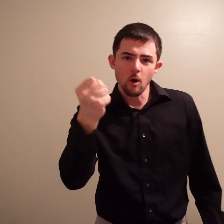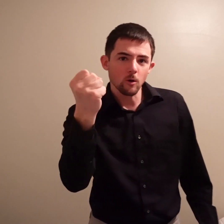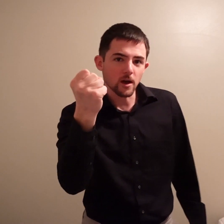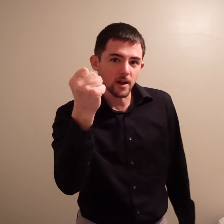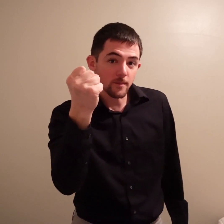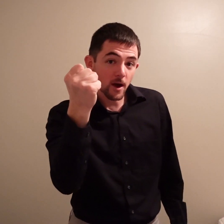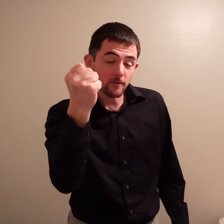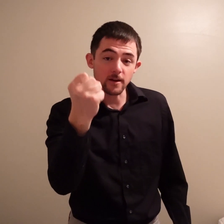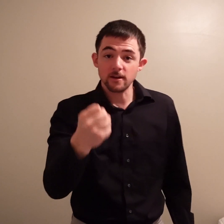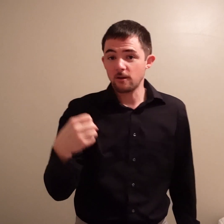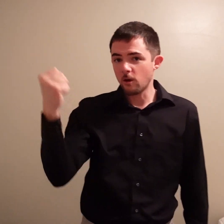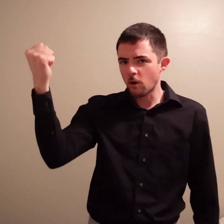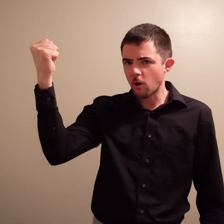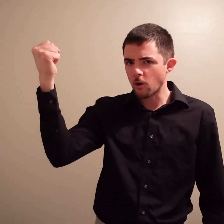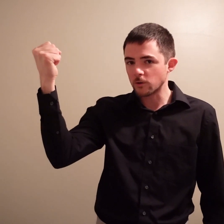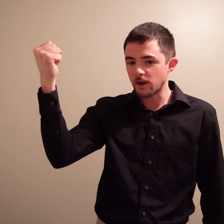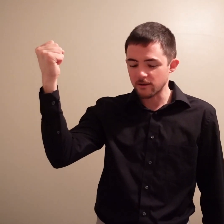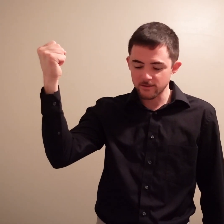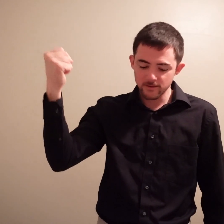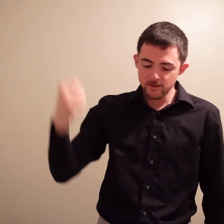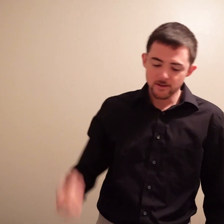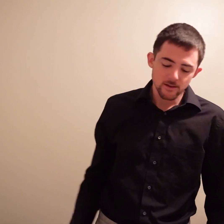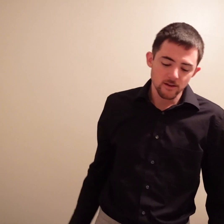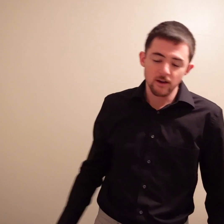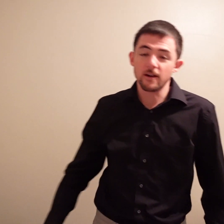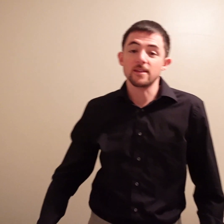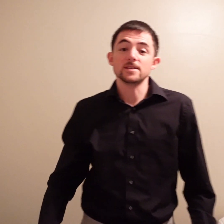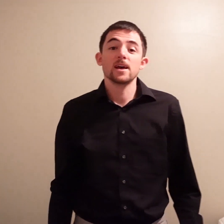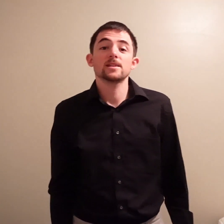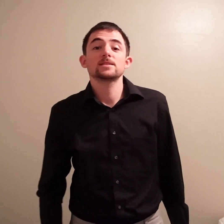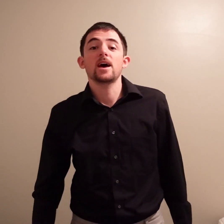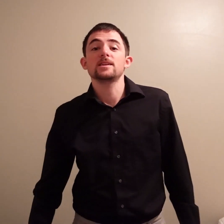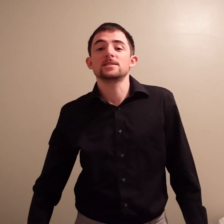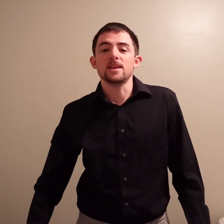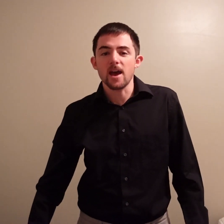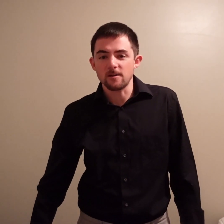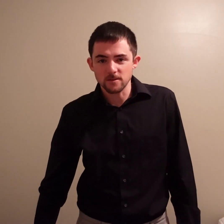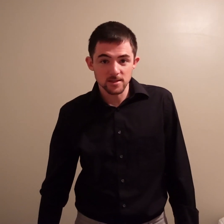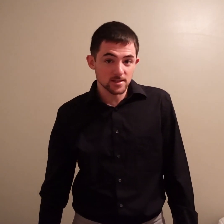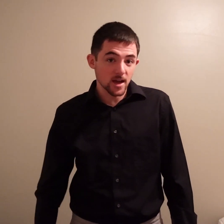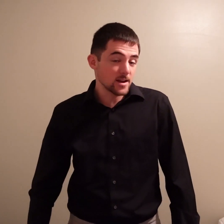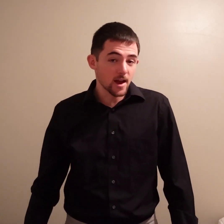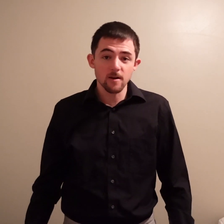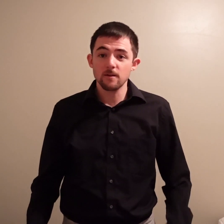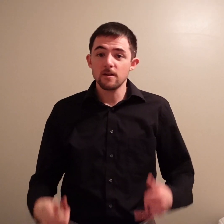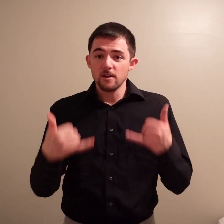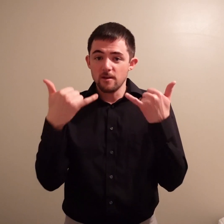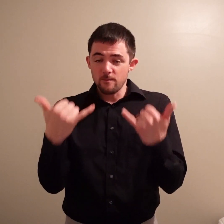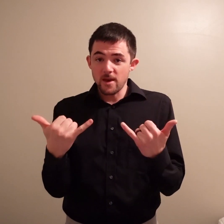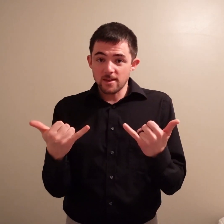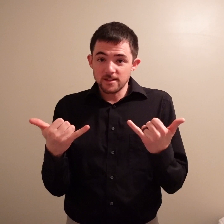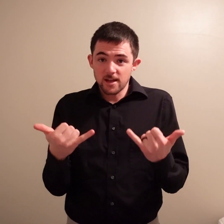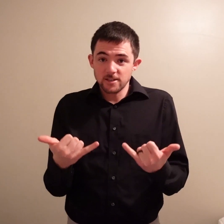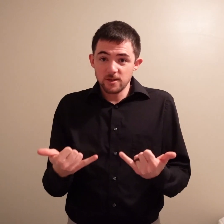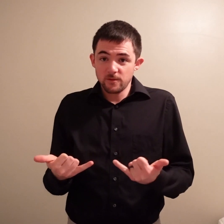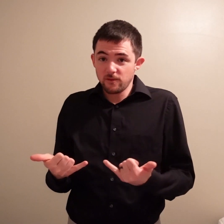Hold on, I'm not ready. Hold on. All right, the 10th sign is now. To sign now, make this hand shape in front of